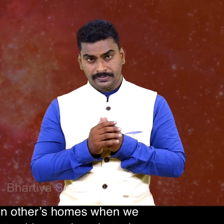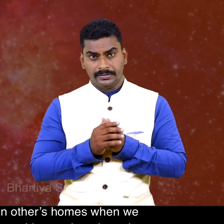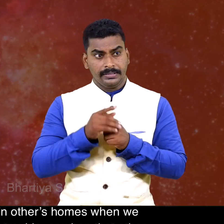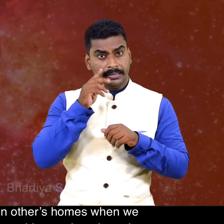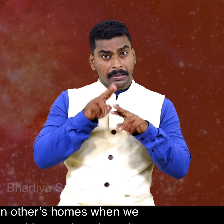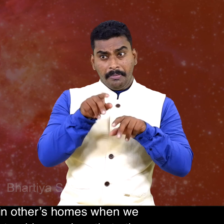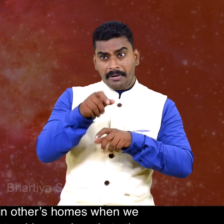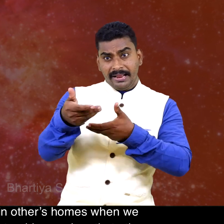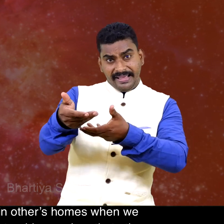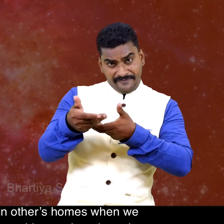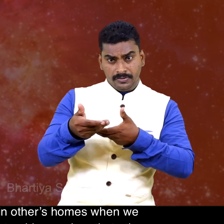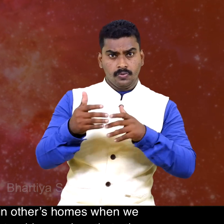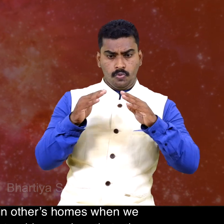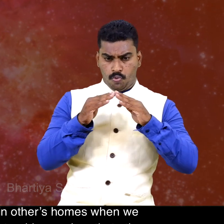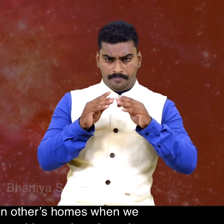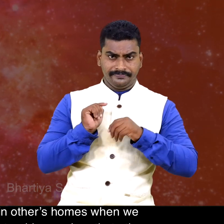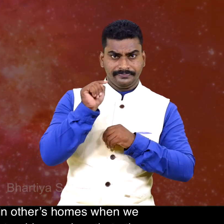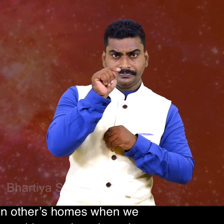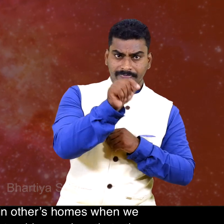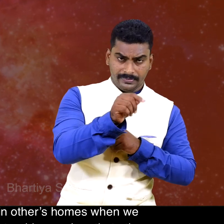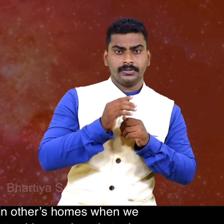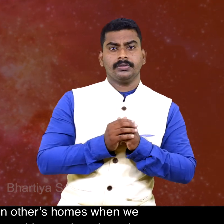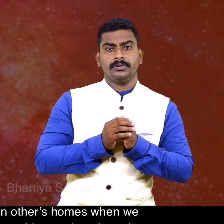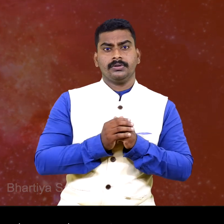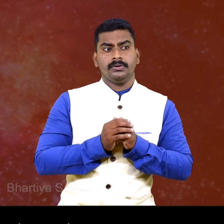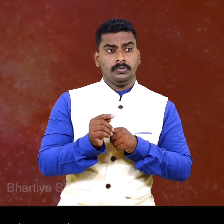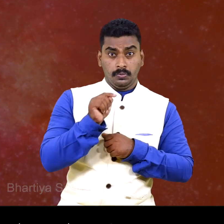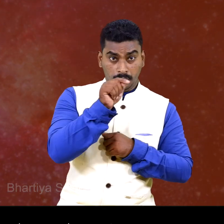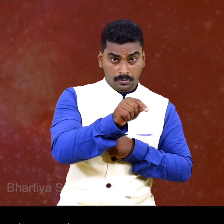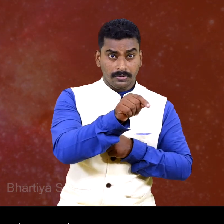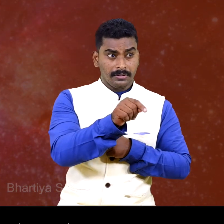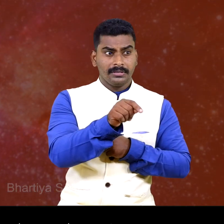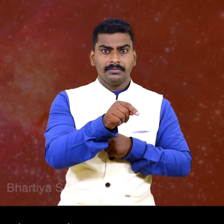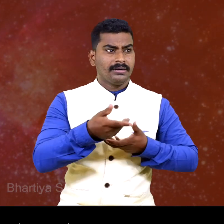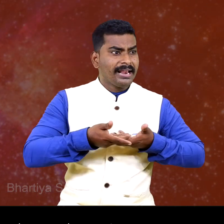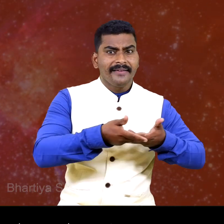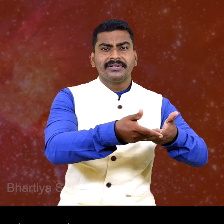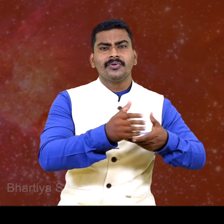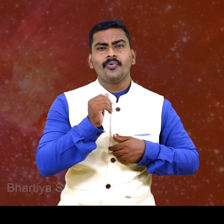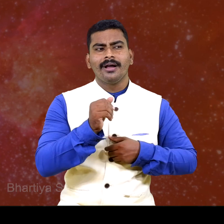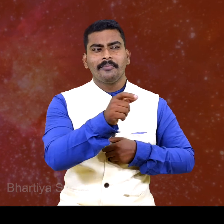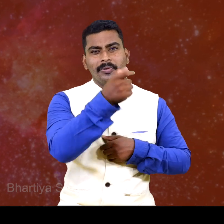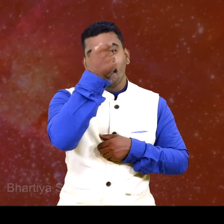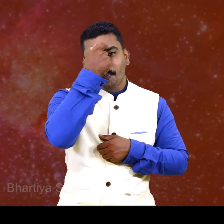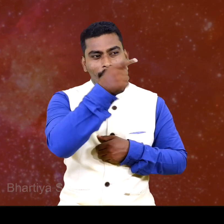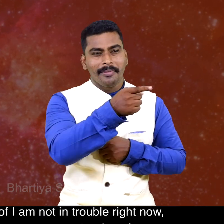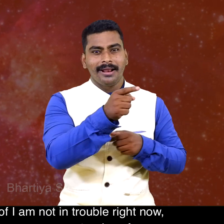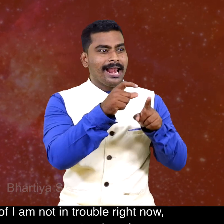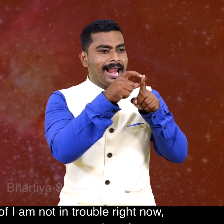trouble or when the other person loves and respects us. I am not